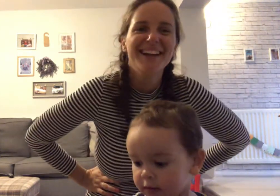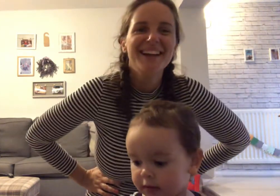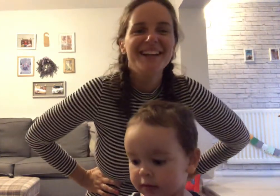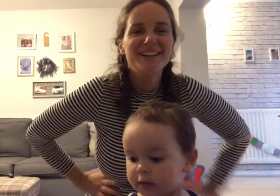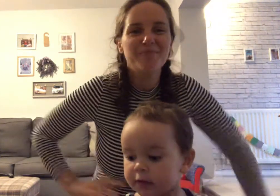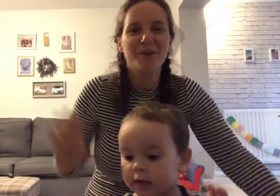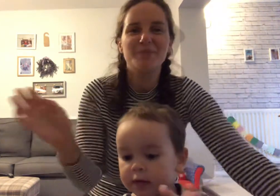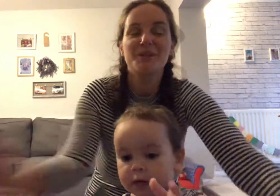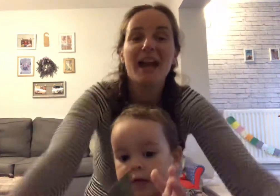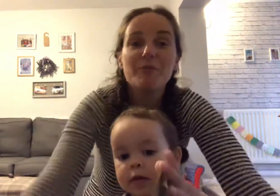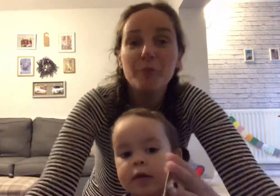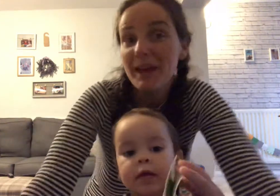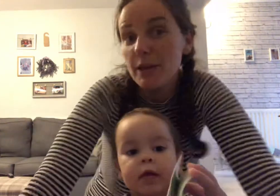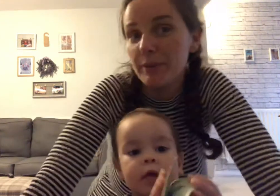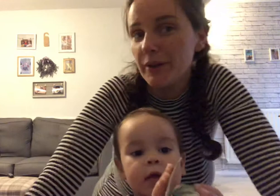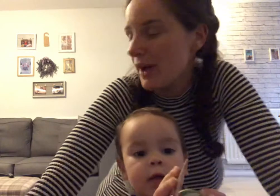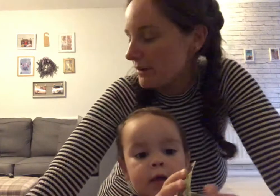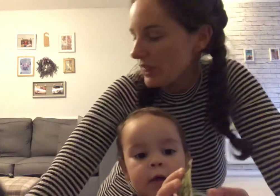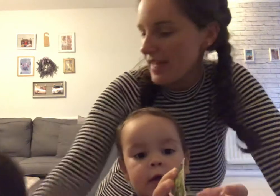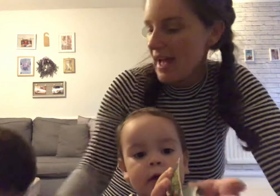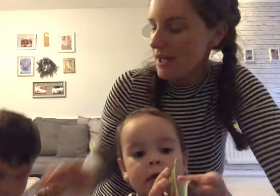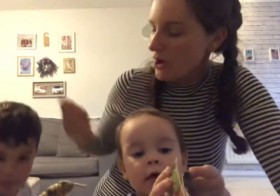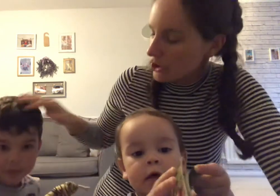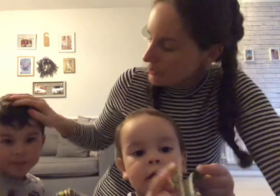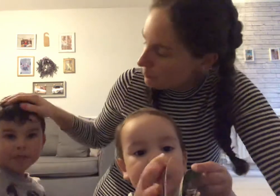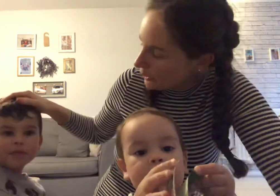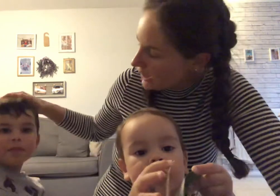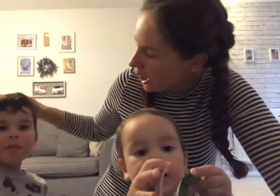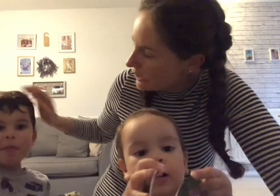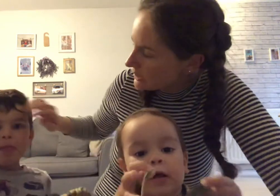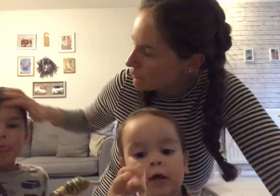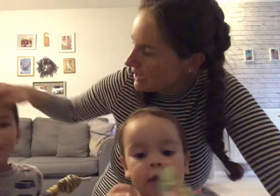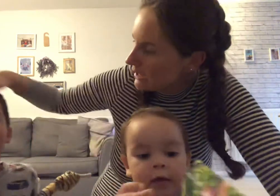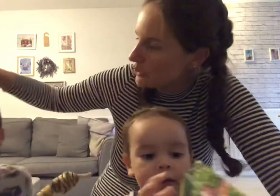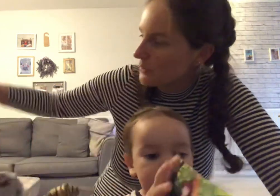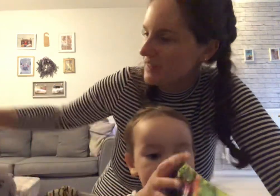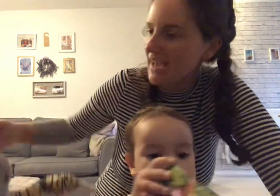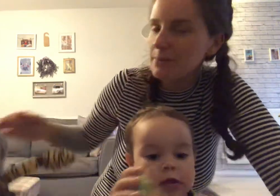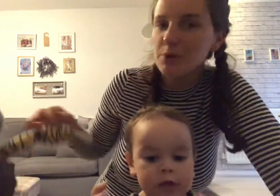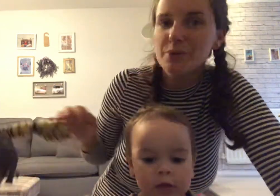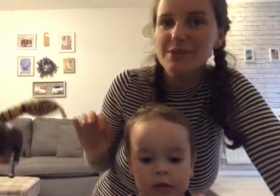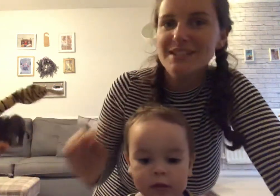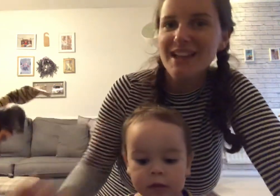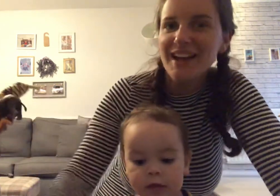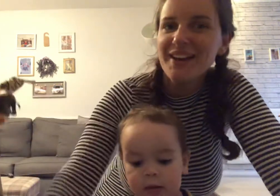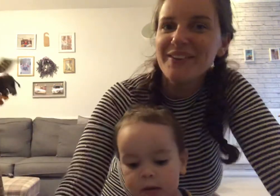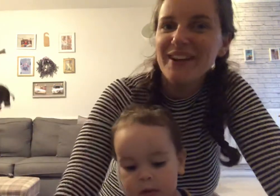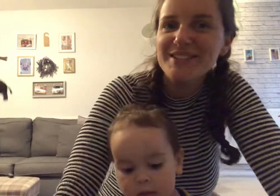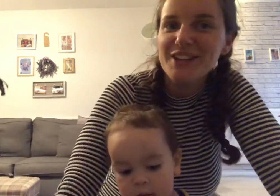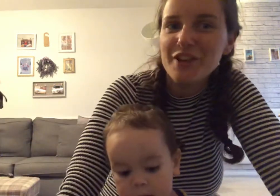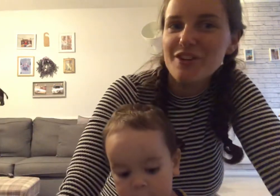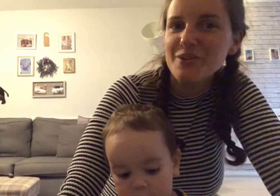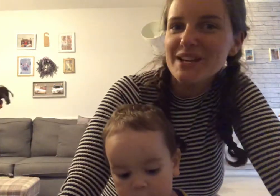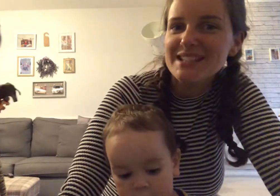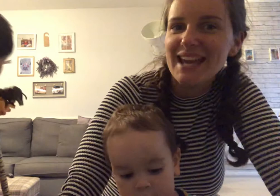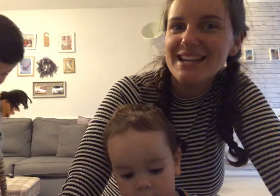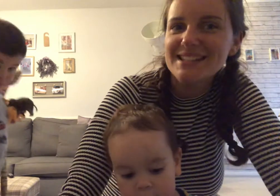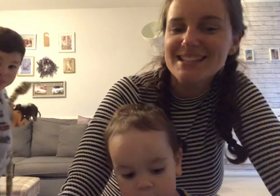An impromptu game of peekaboo going on there. Good boy, Kai. You did really good with the animals. Well done, and the noises.